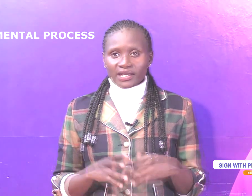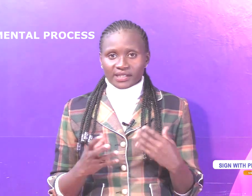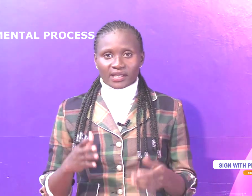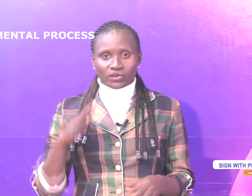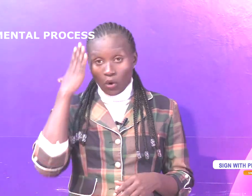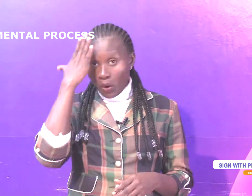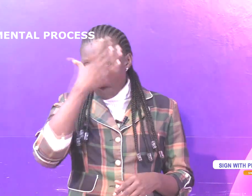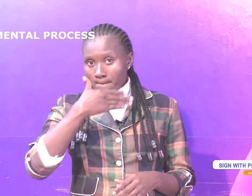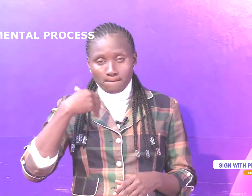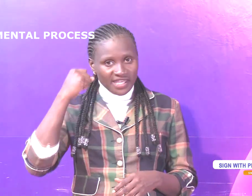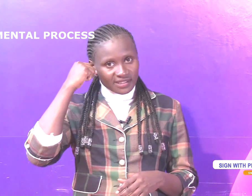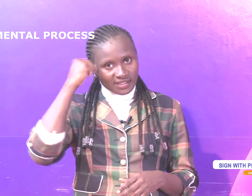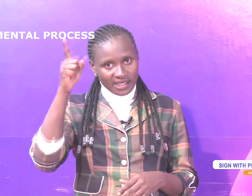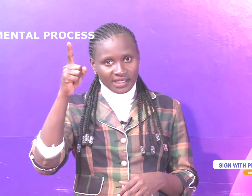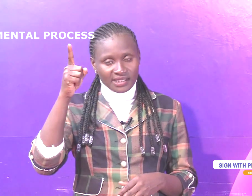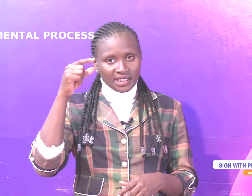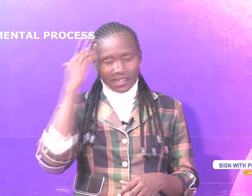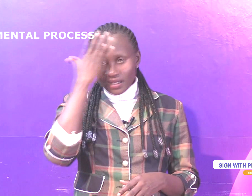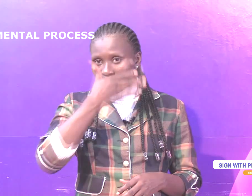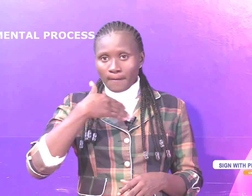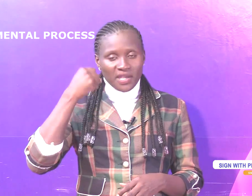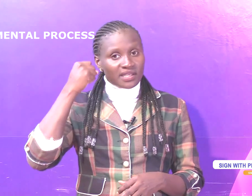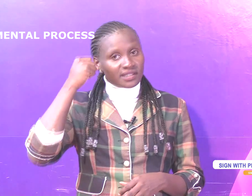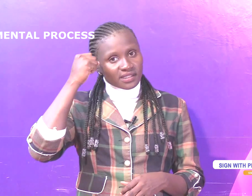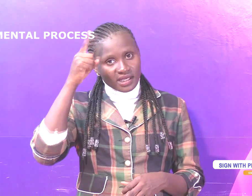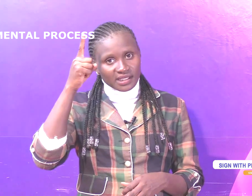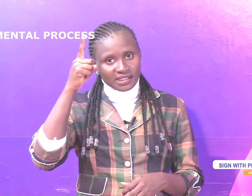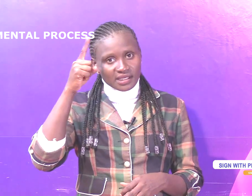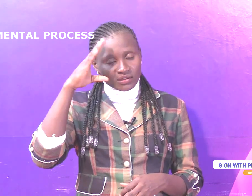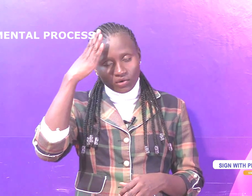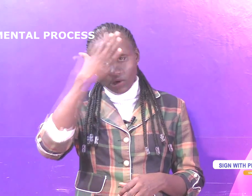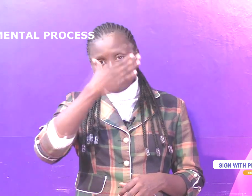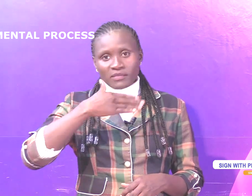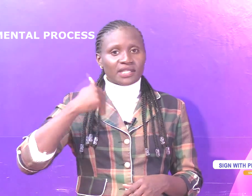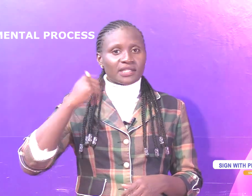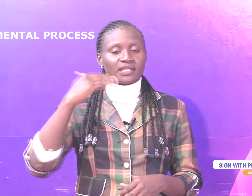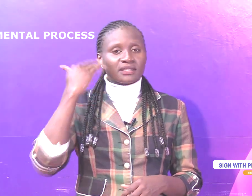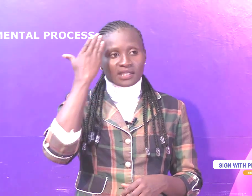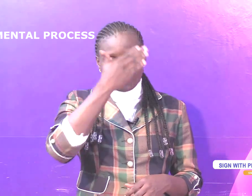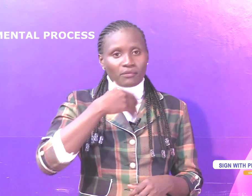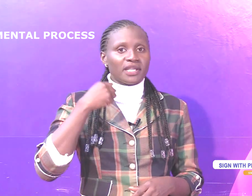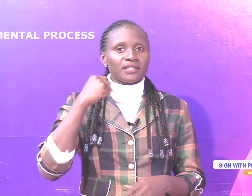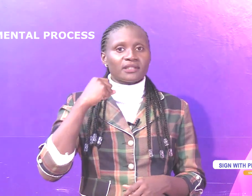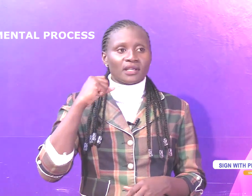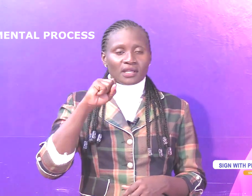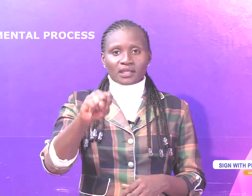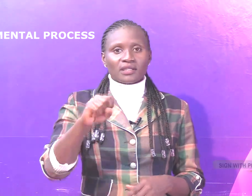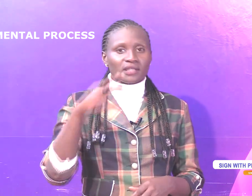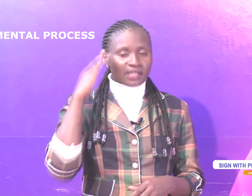misunderstand. So misunderstand, misunderstand. So you have missed. This is the sign for miss, this is the sign for